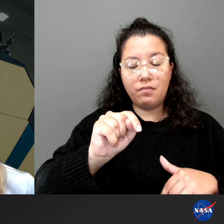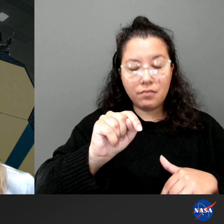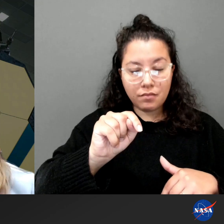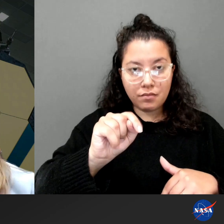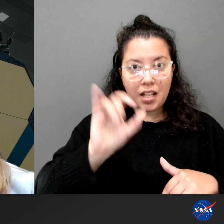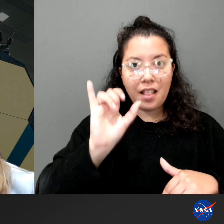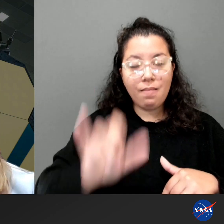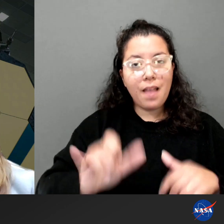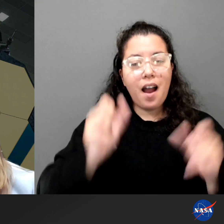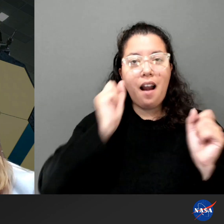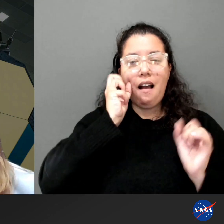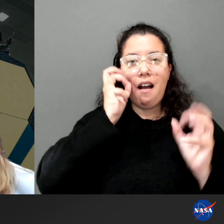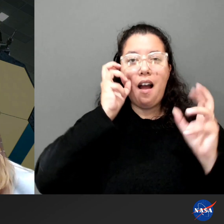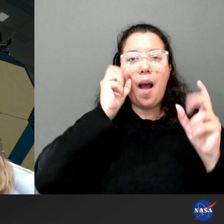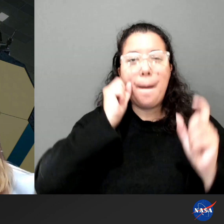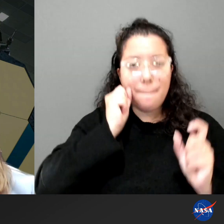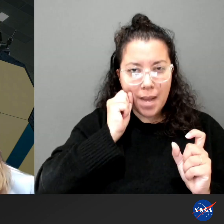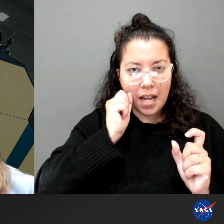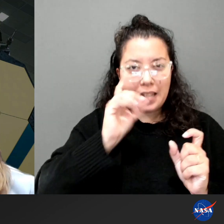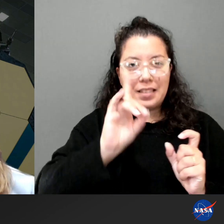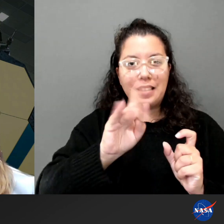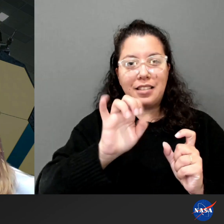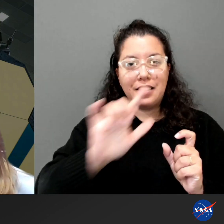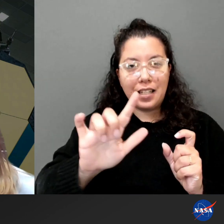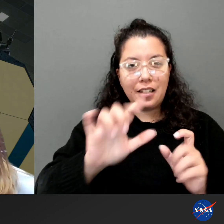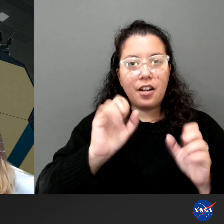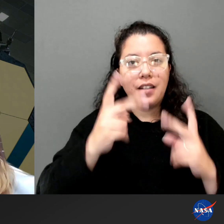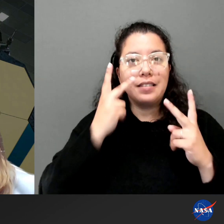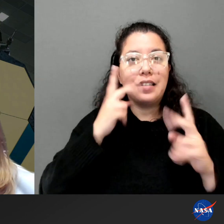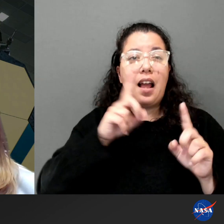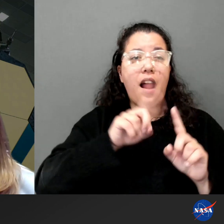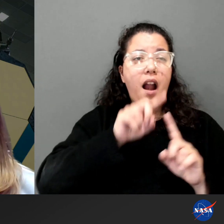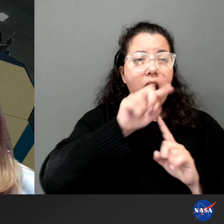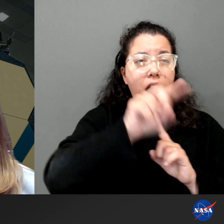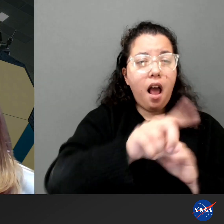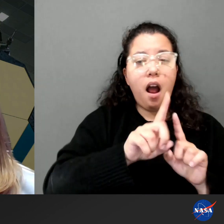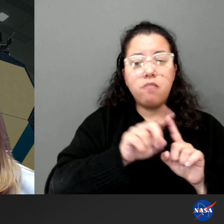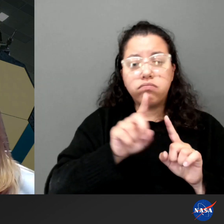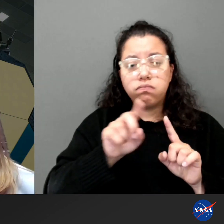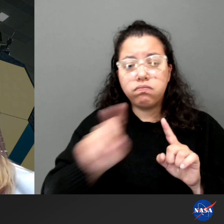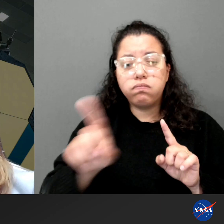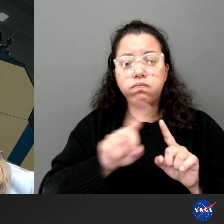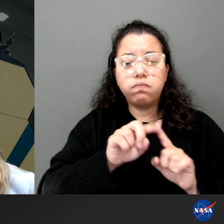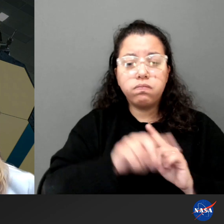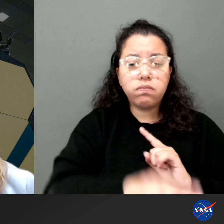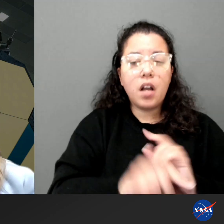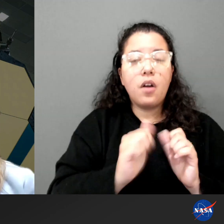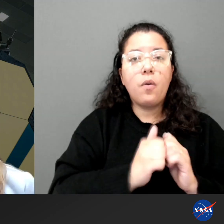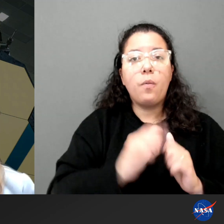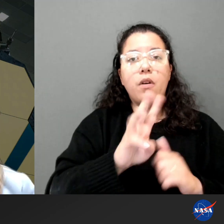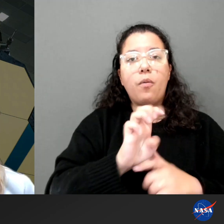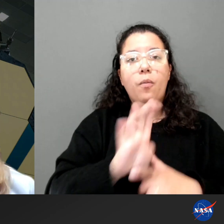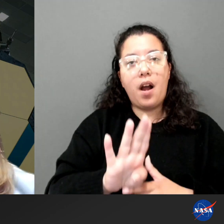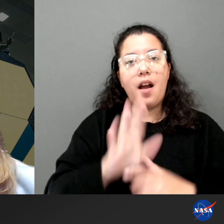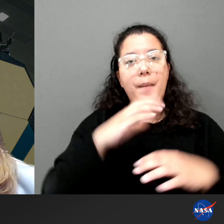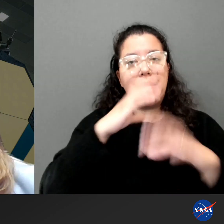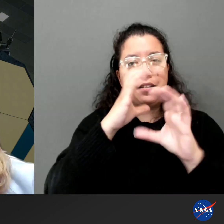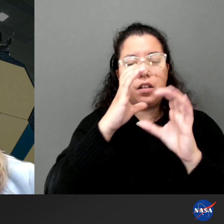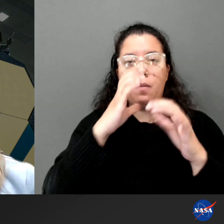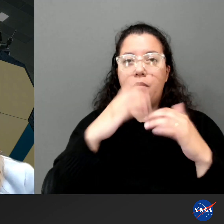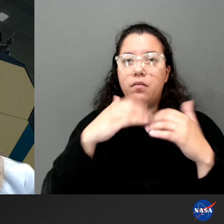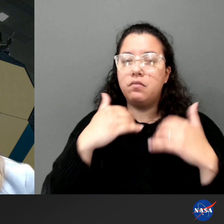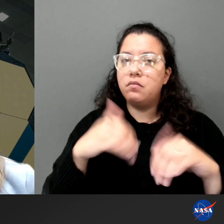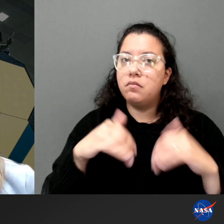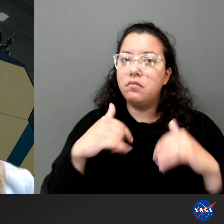that you can see at the long wavelengths with the resolution of the James Webb Space Telescope. I don't study